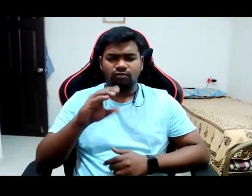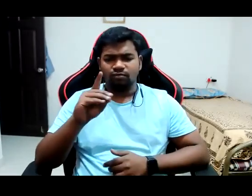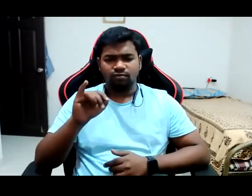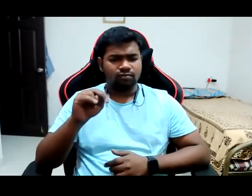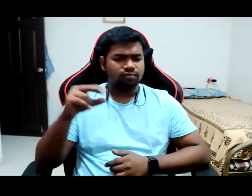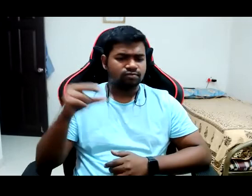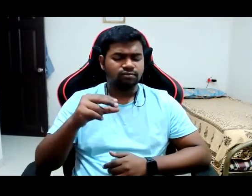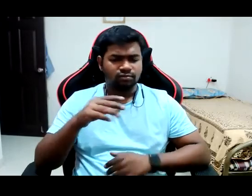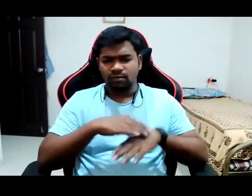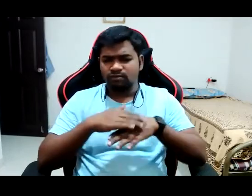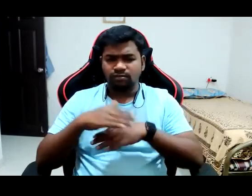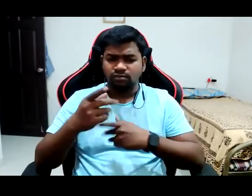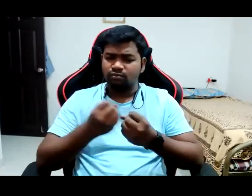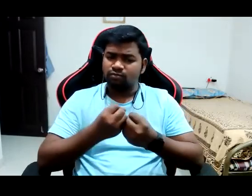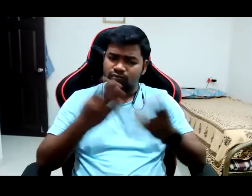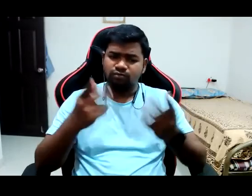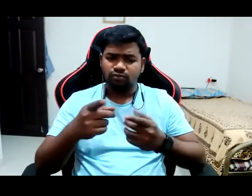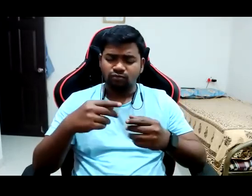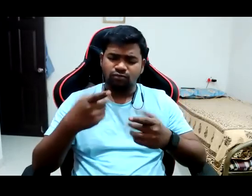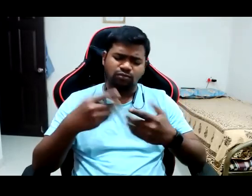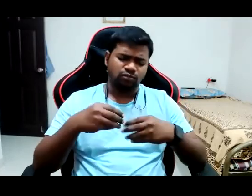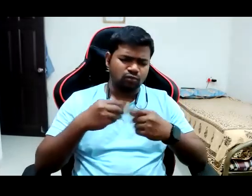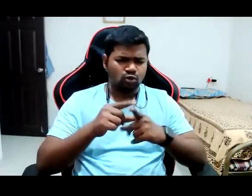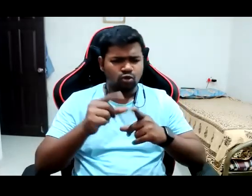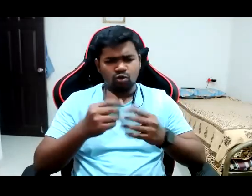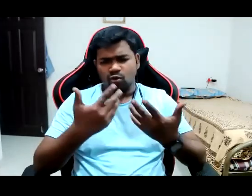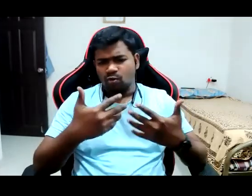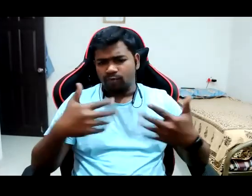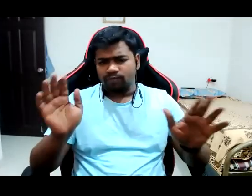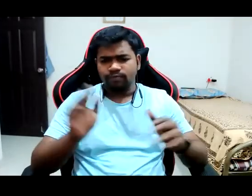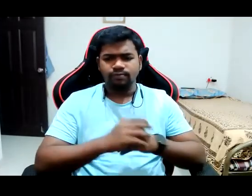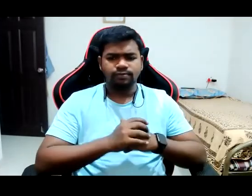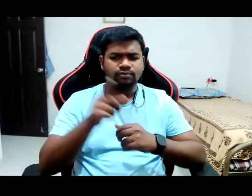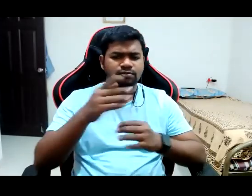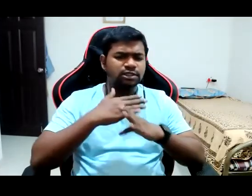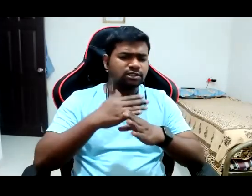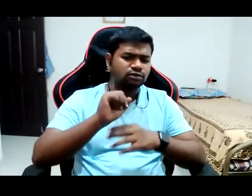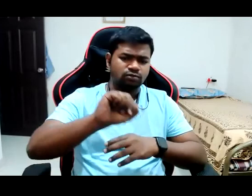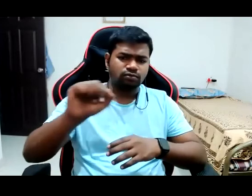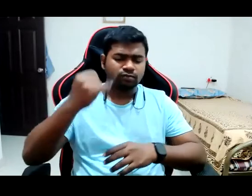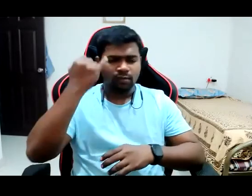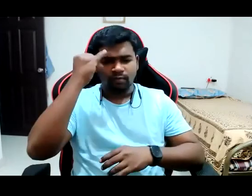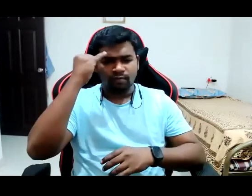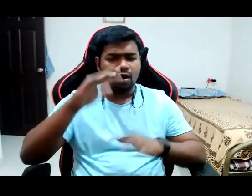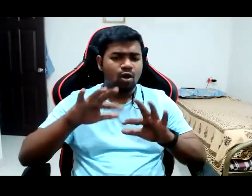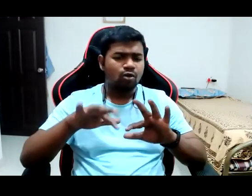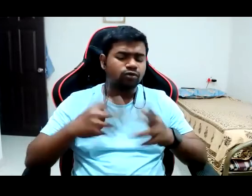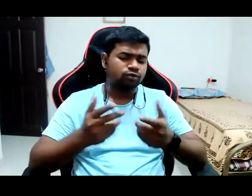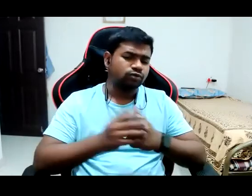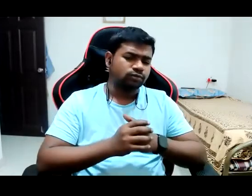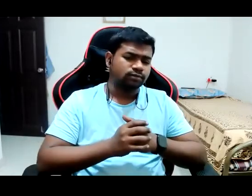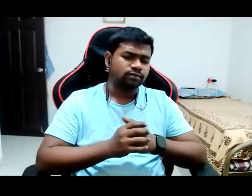coding experience, because there's so much that you can offer, right from sharing your idea to how it should be implemented,